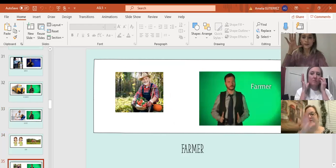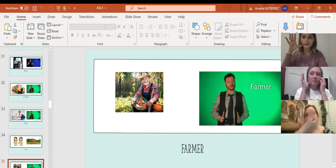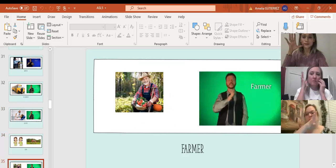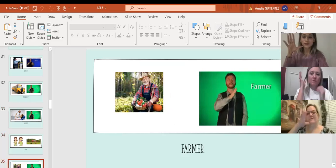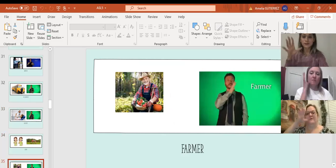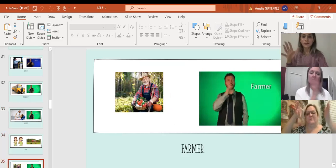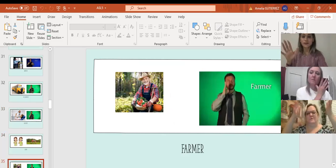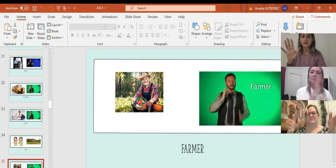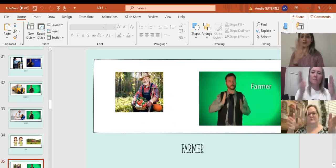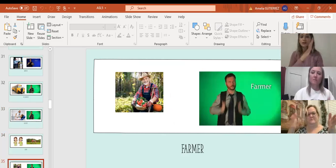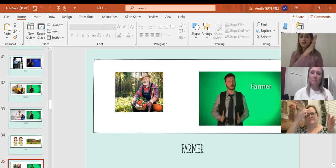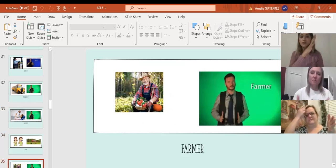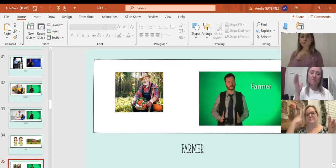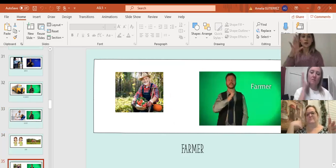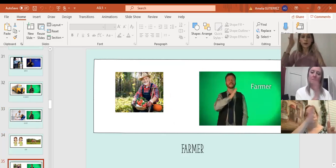So a farmer.